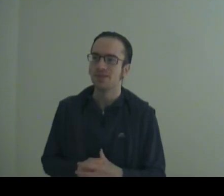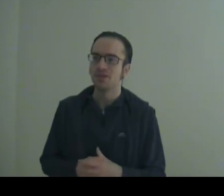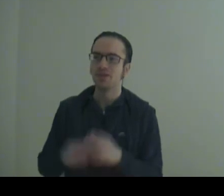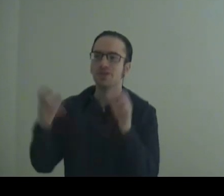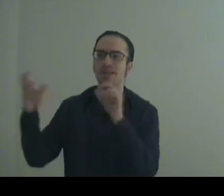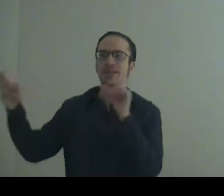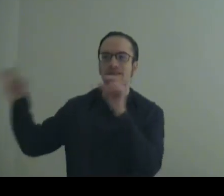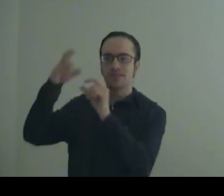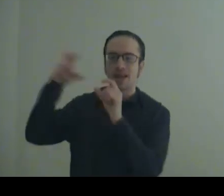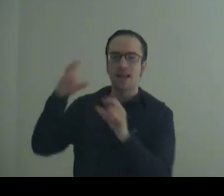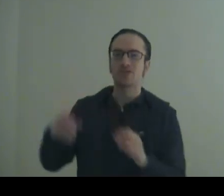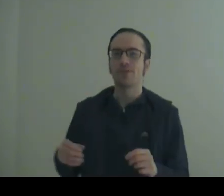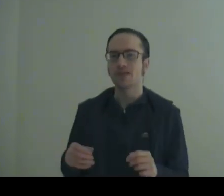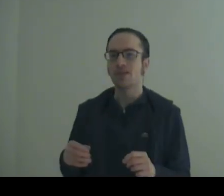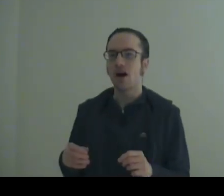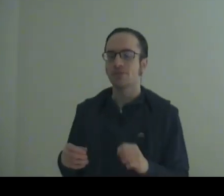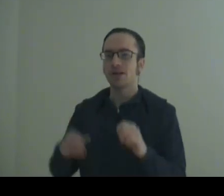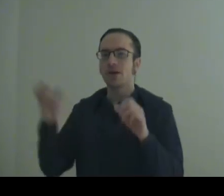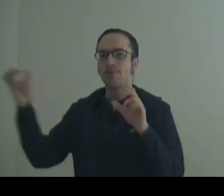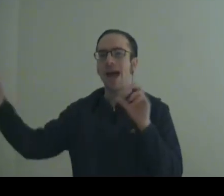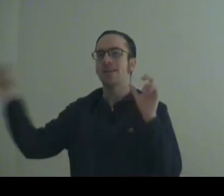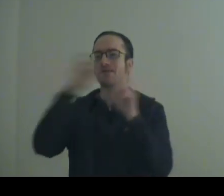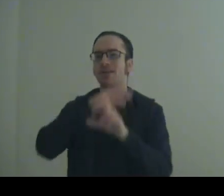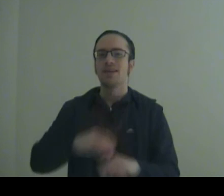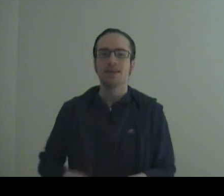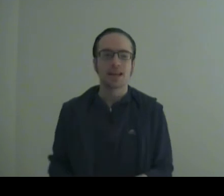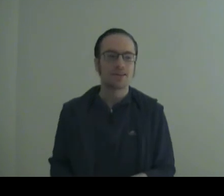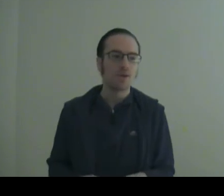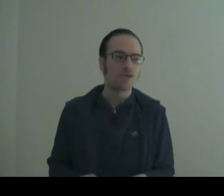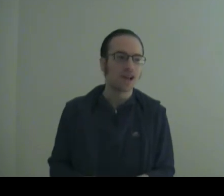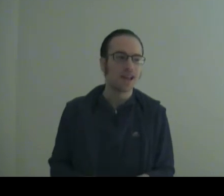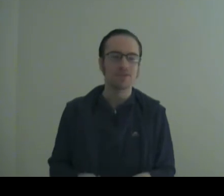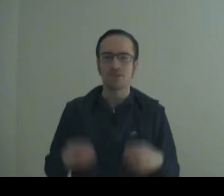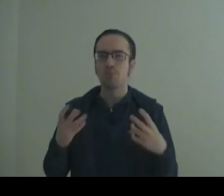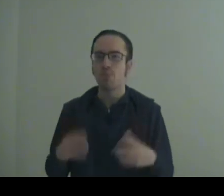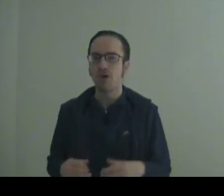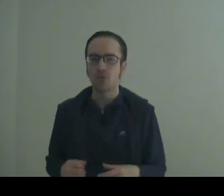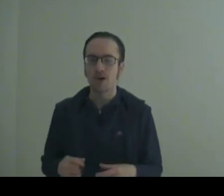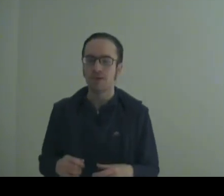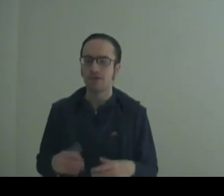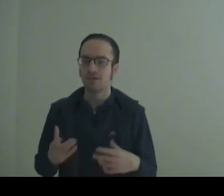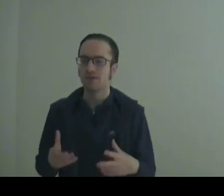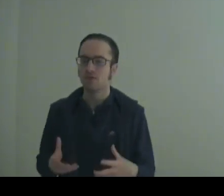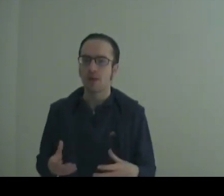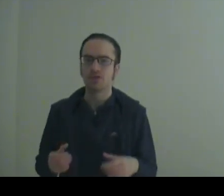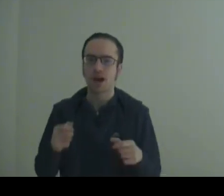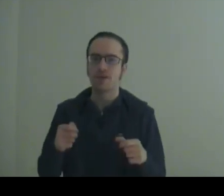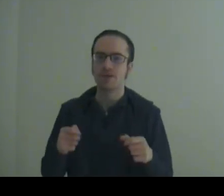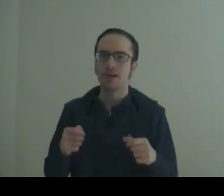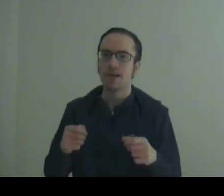to you seeing an actual physical object pass like overhead. There's a point where Rob Schneider,